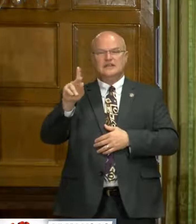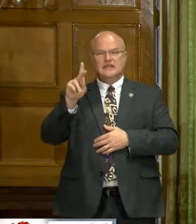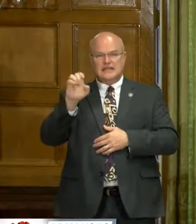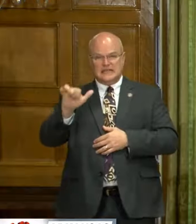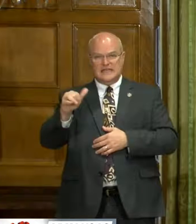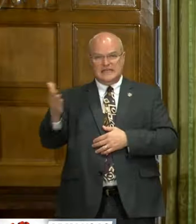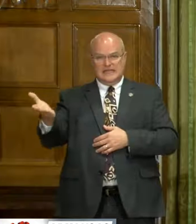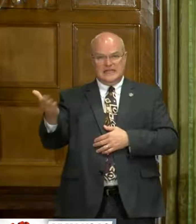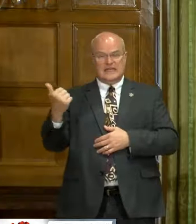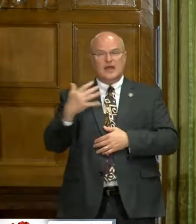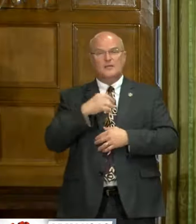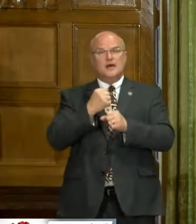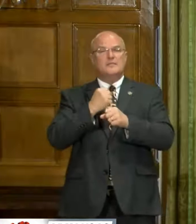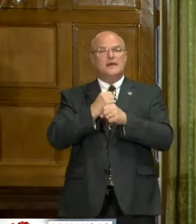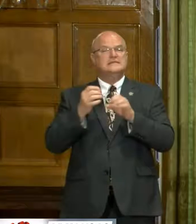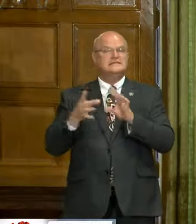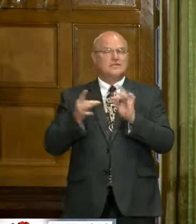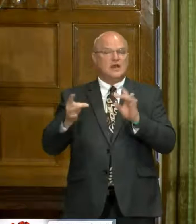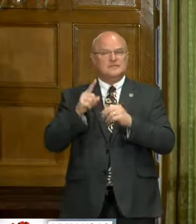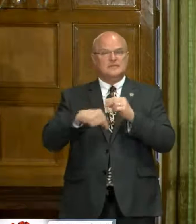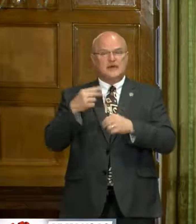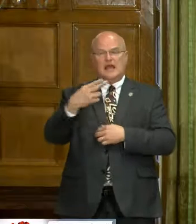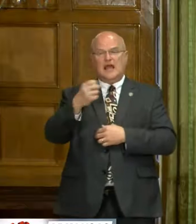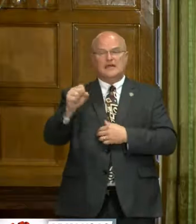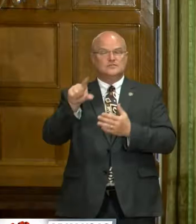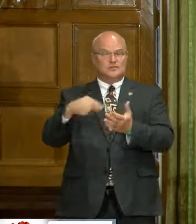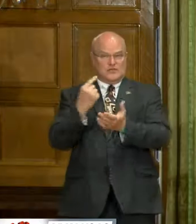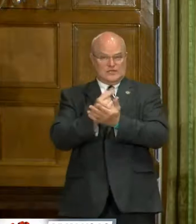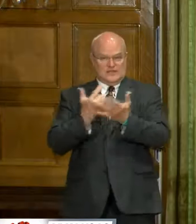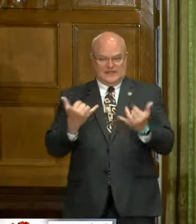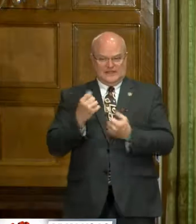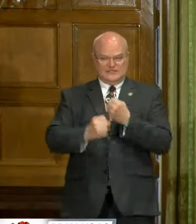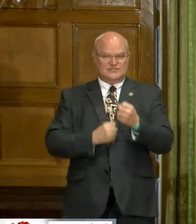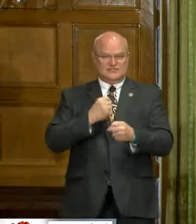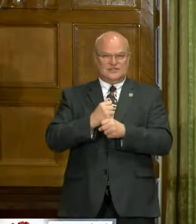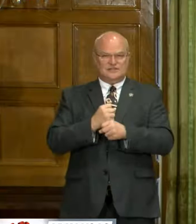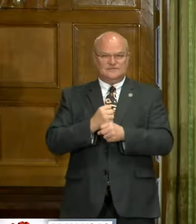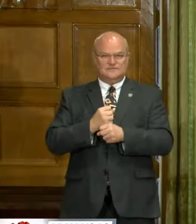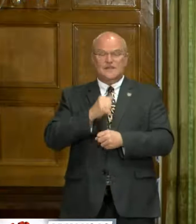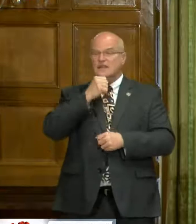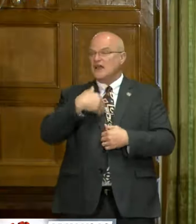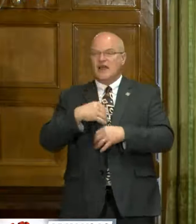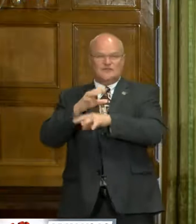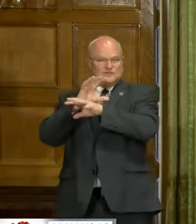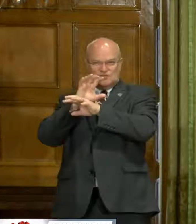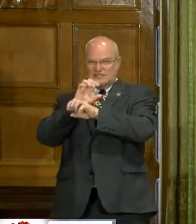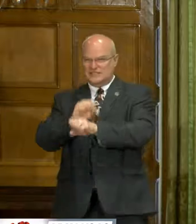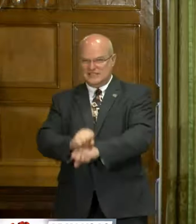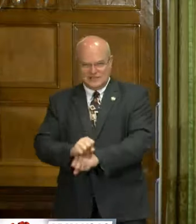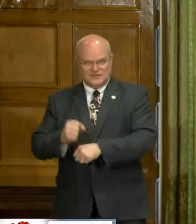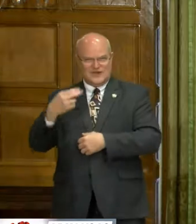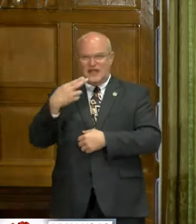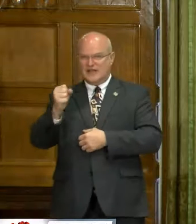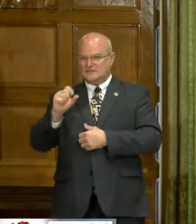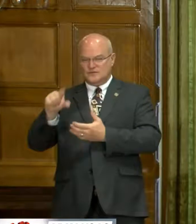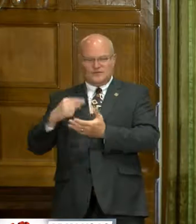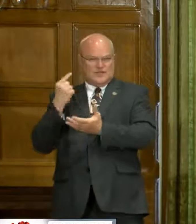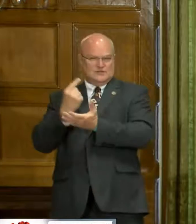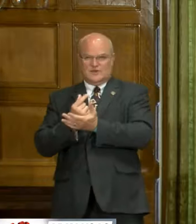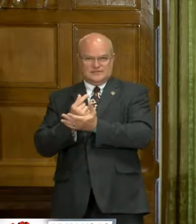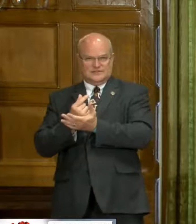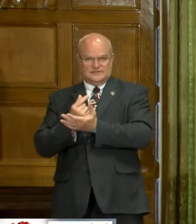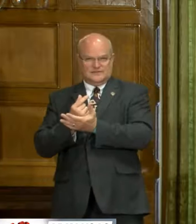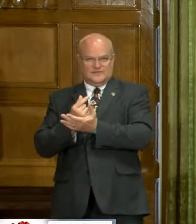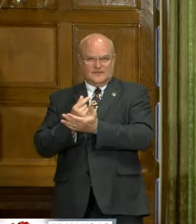and to make some comments about high school graduation this year. We're not going to be having traditional high school